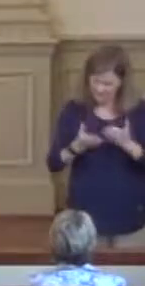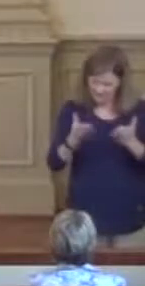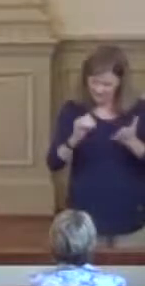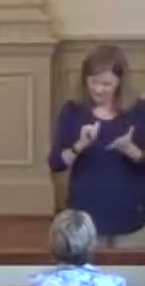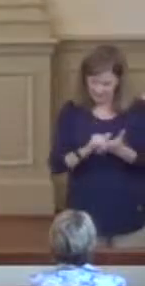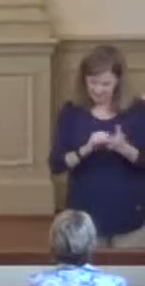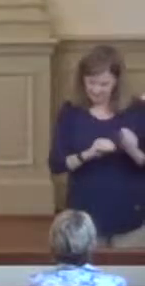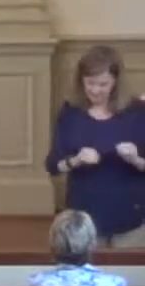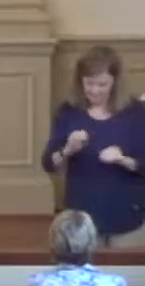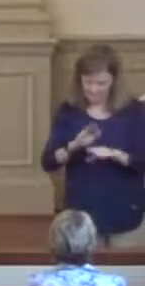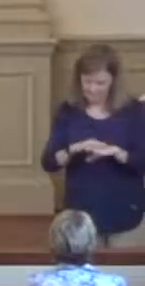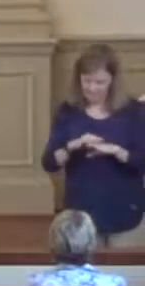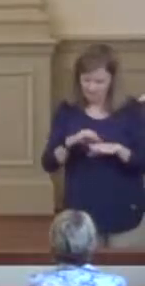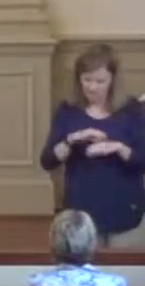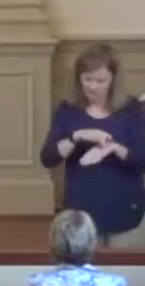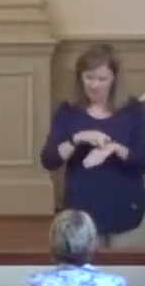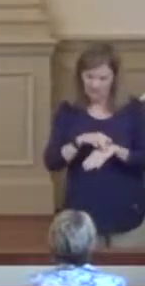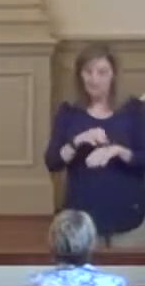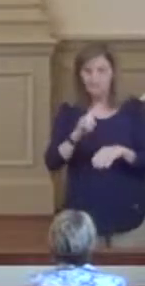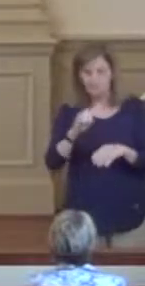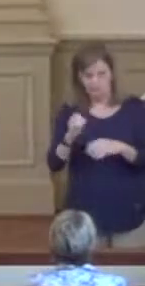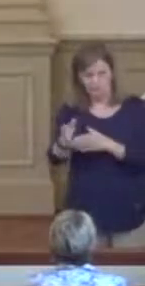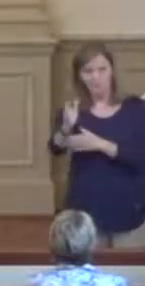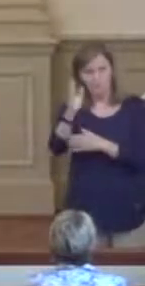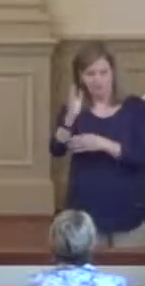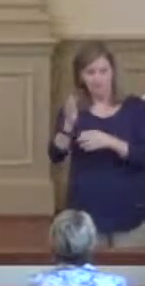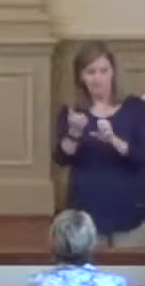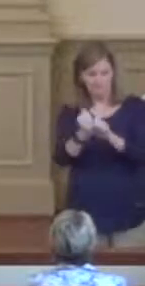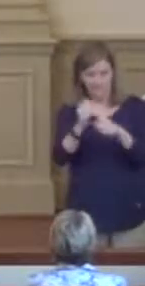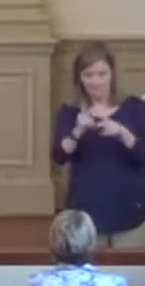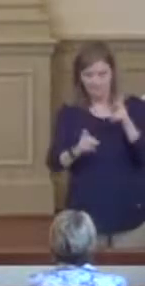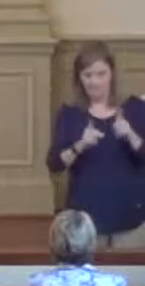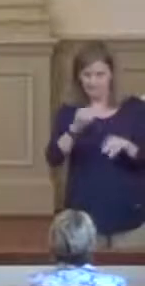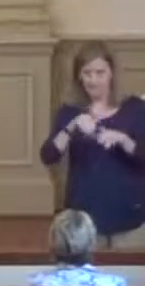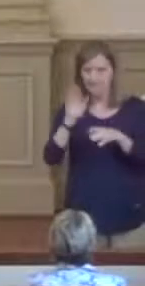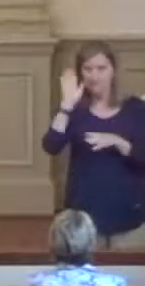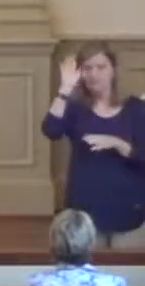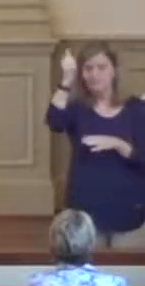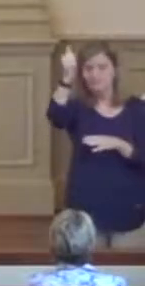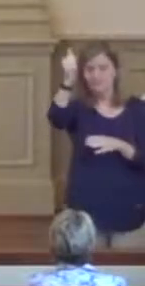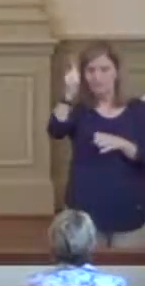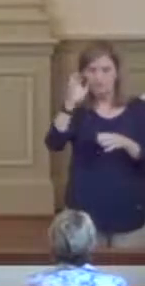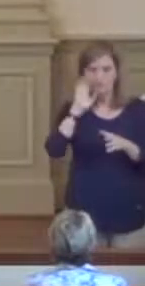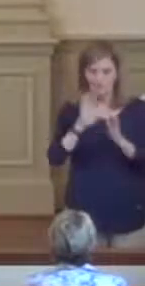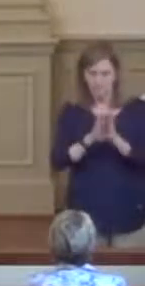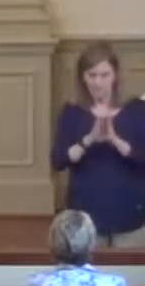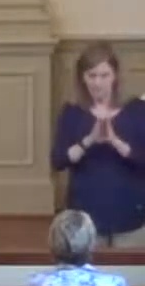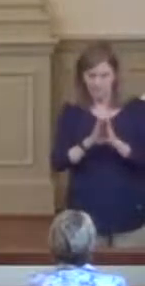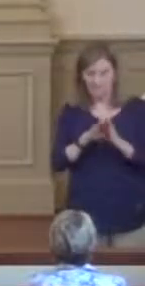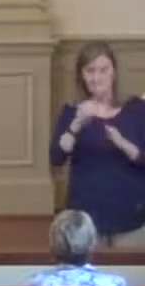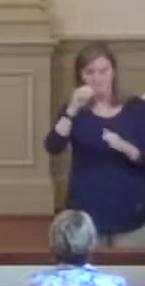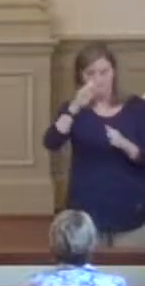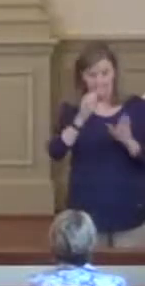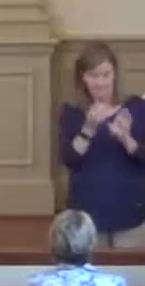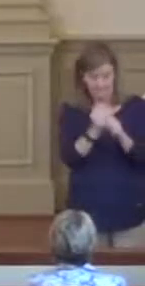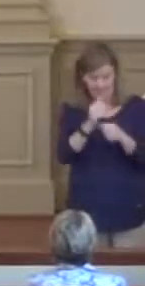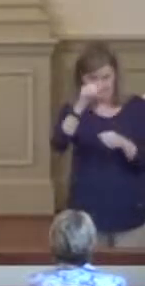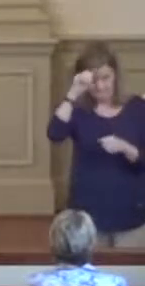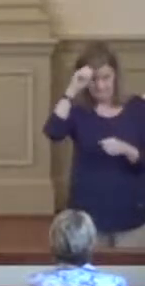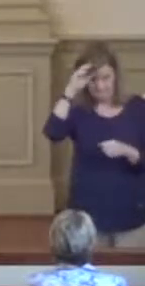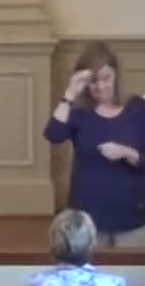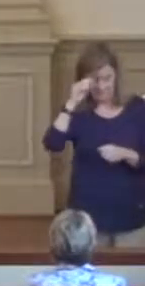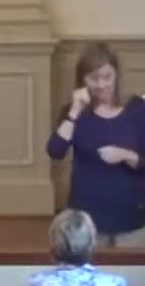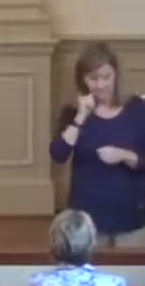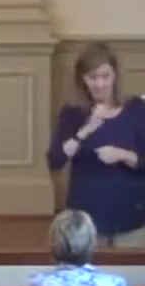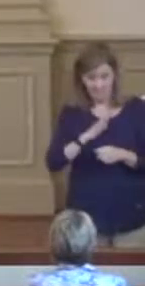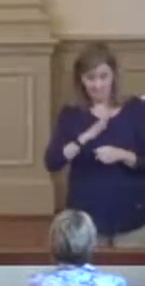the earth." So God created humankind in his image. In the image of God, he created them. Male and female, he created